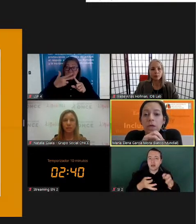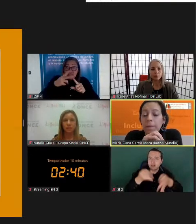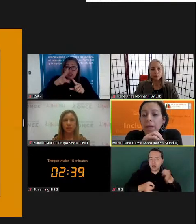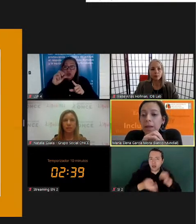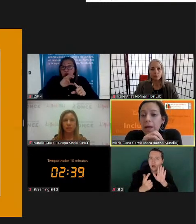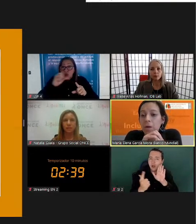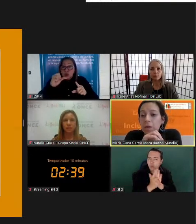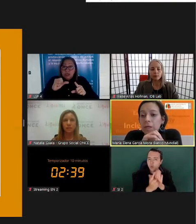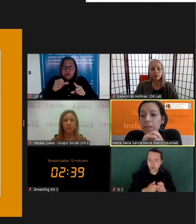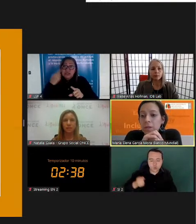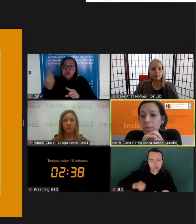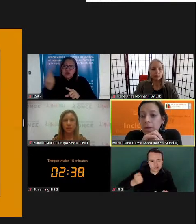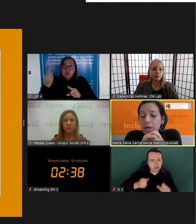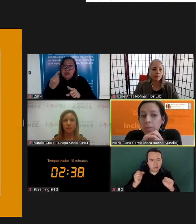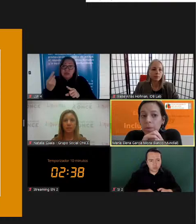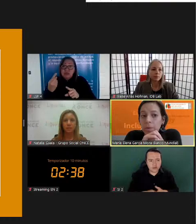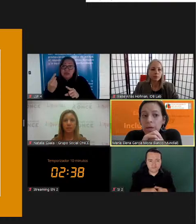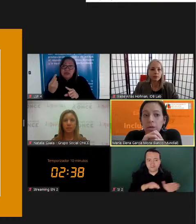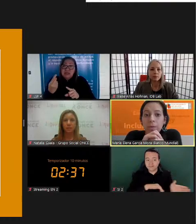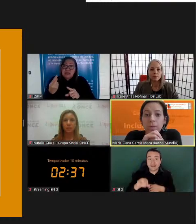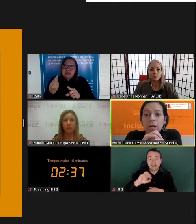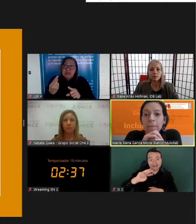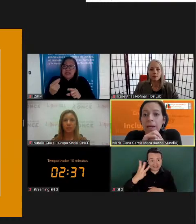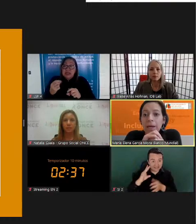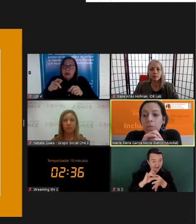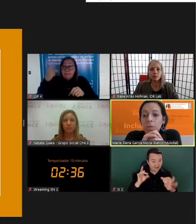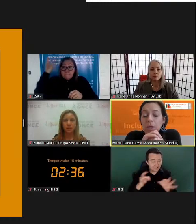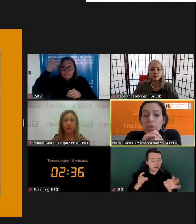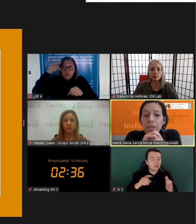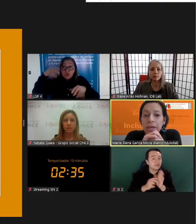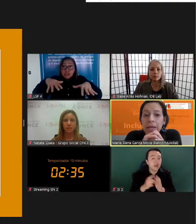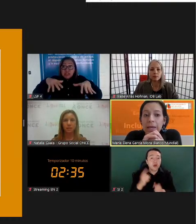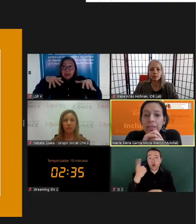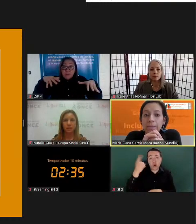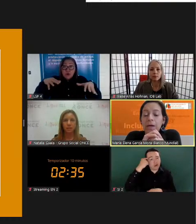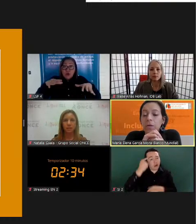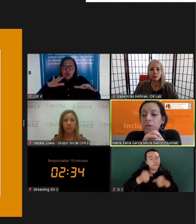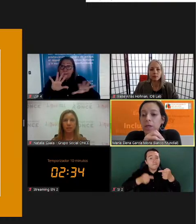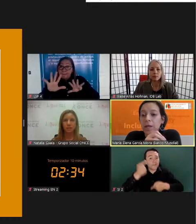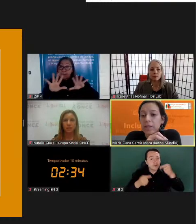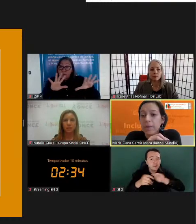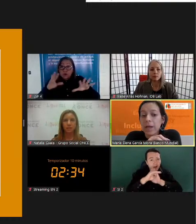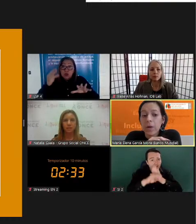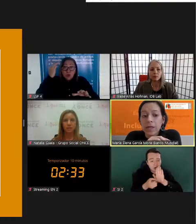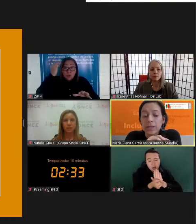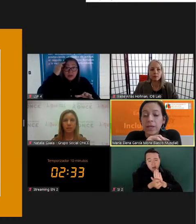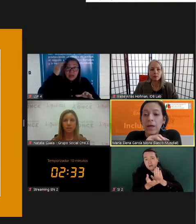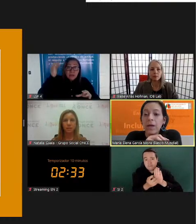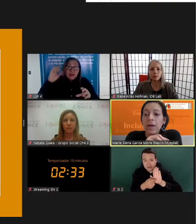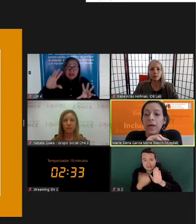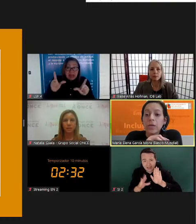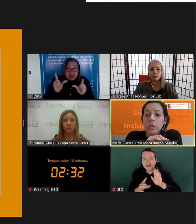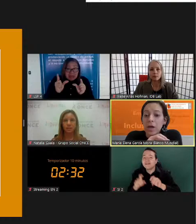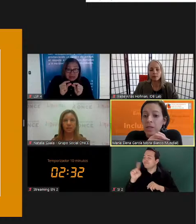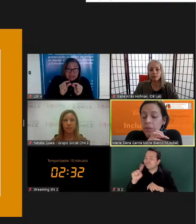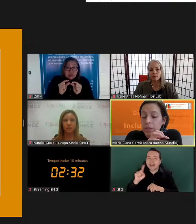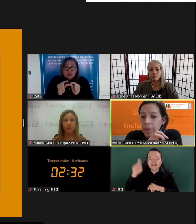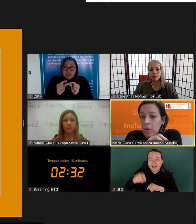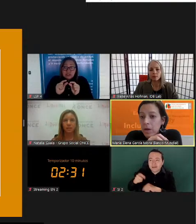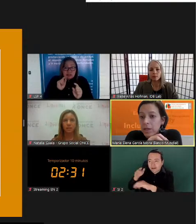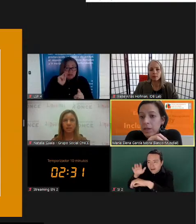organization's capacity third message is this this is not only about policy makers we need to change mindsets to